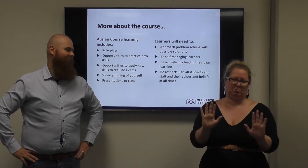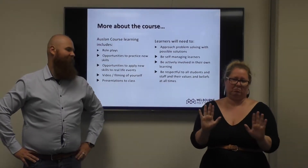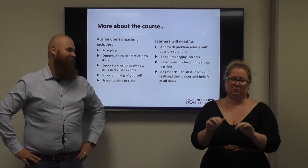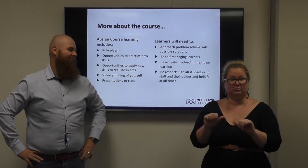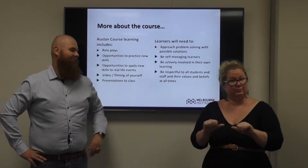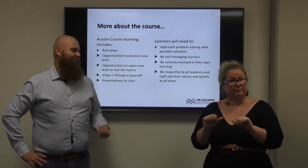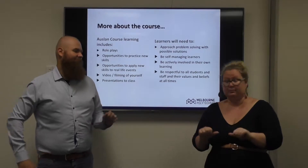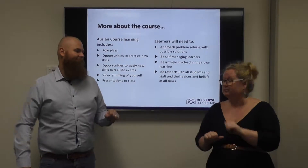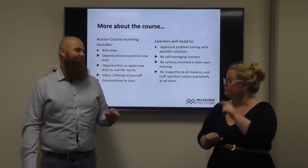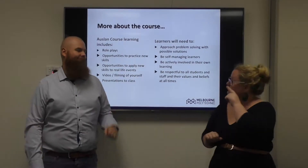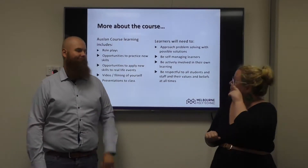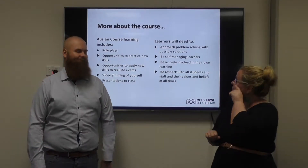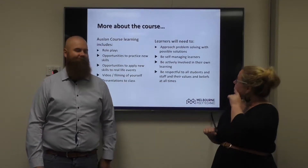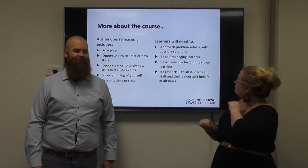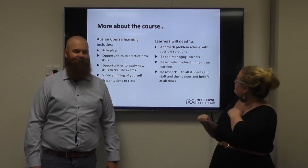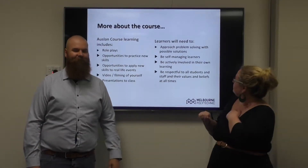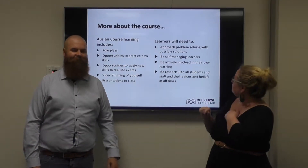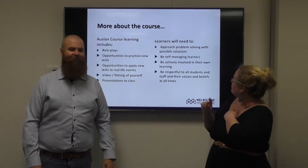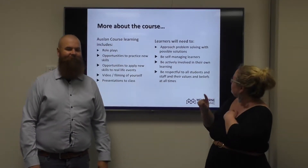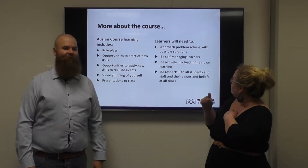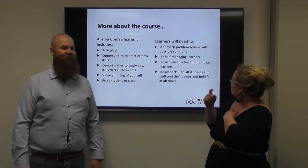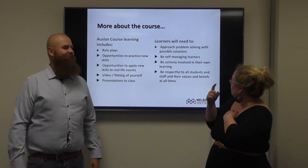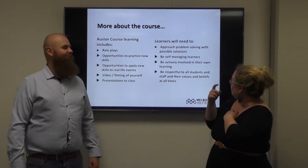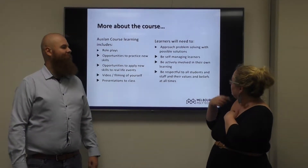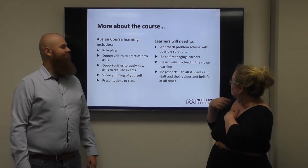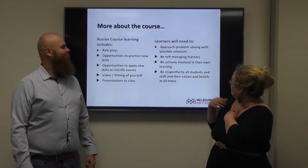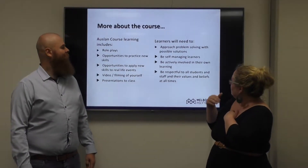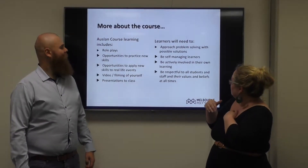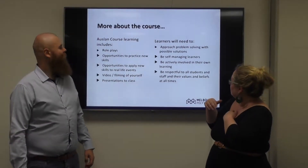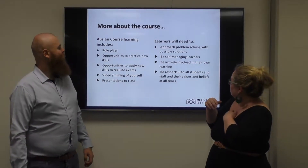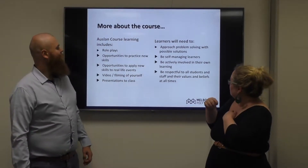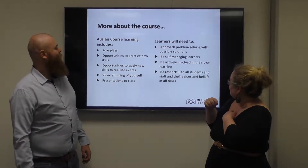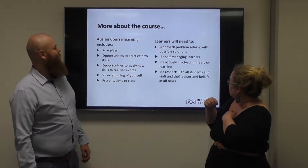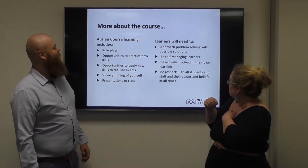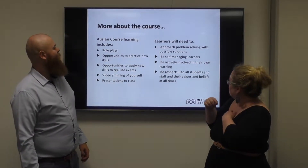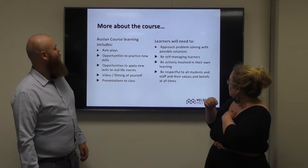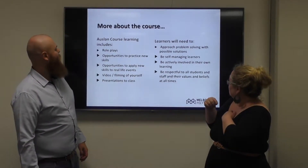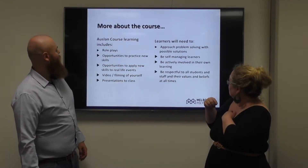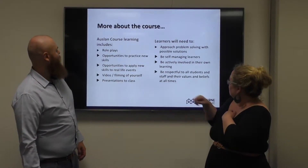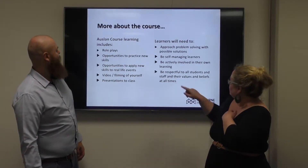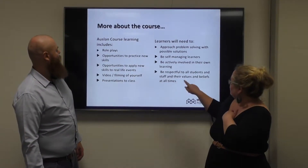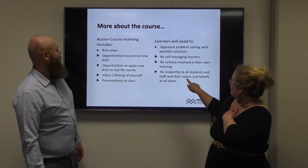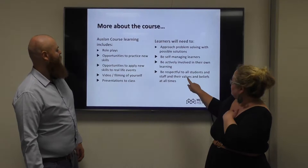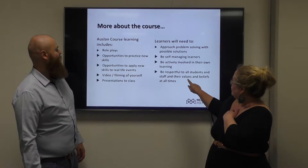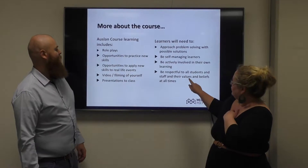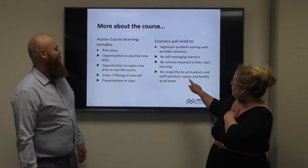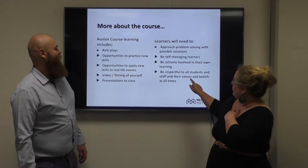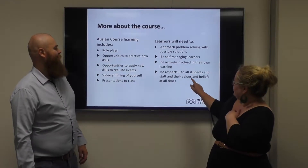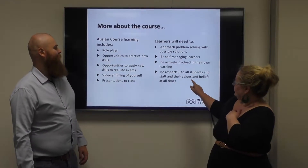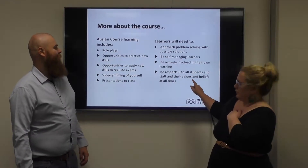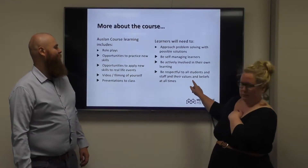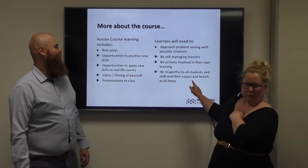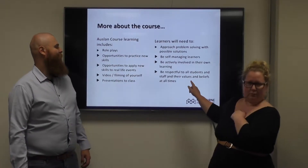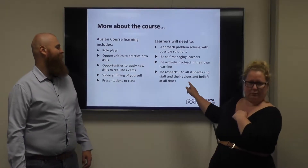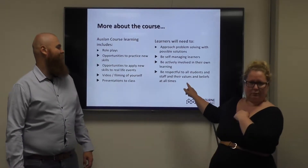And we understand your first language is English, that's fine. One more thing to add, what was that?